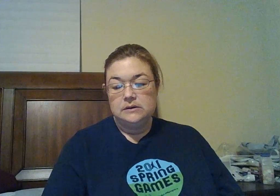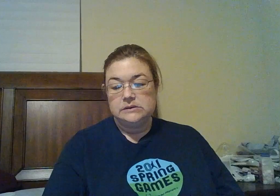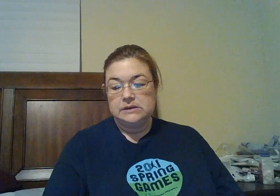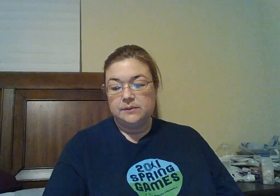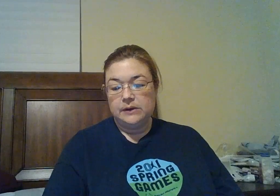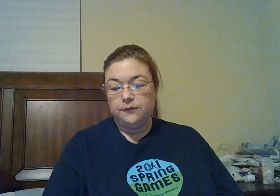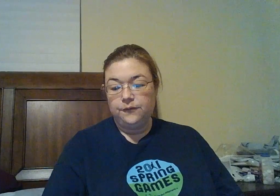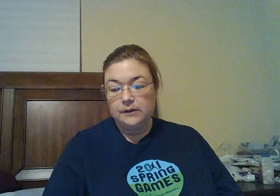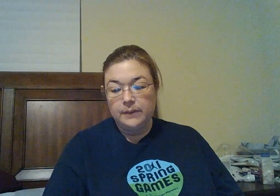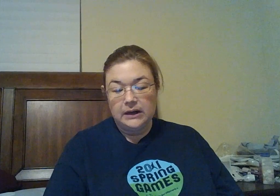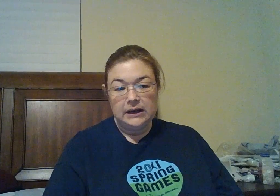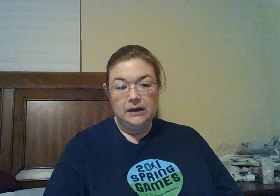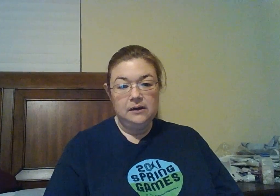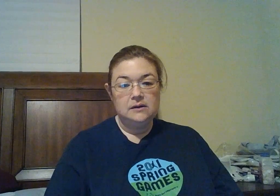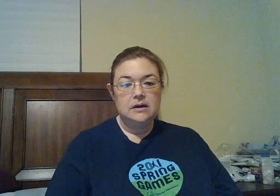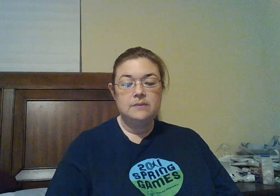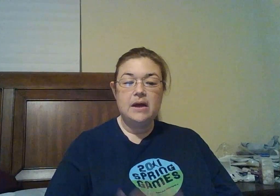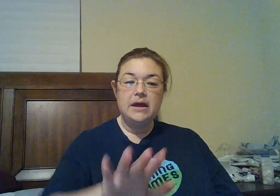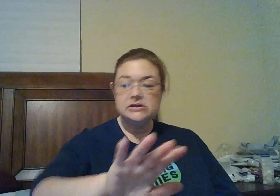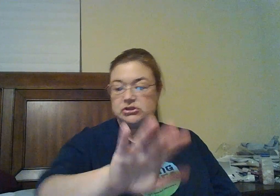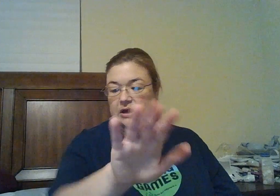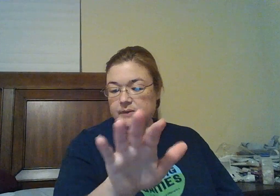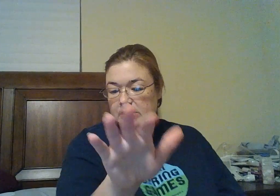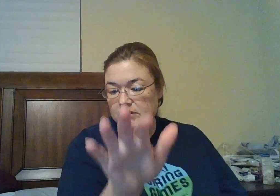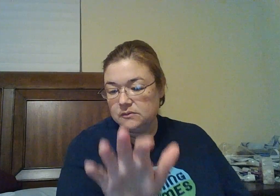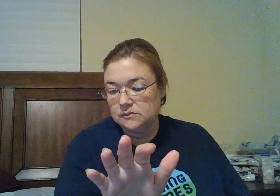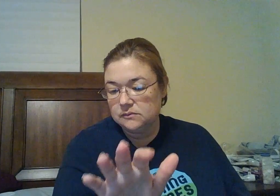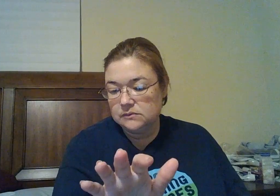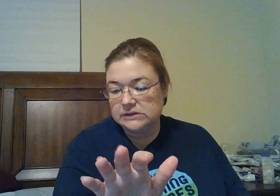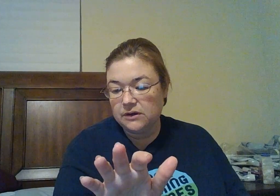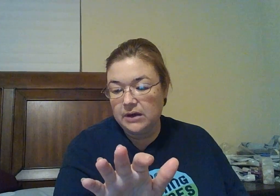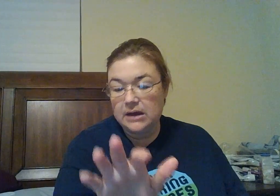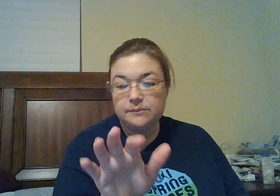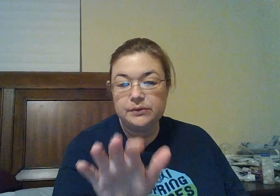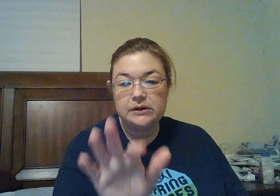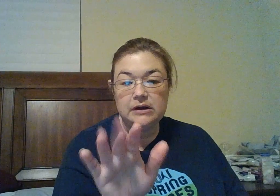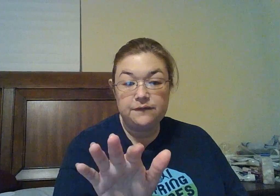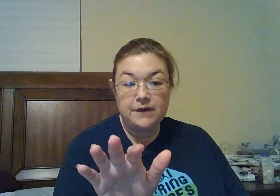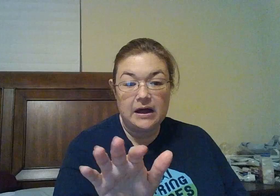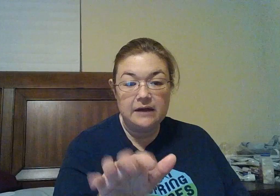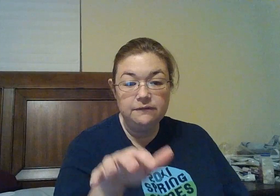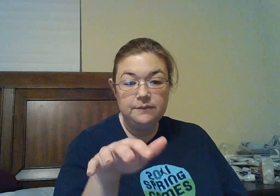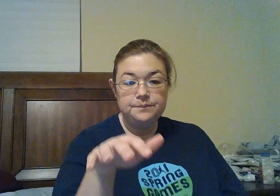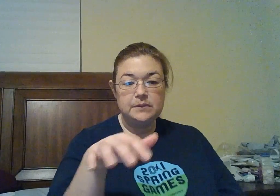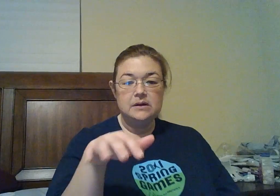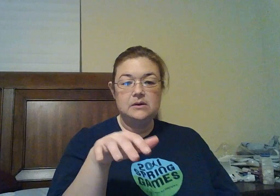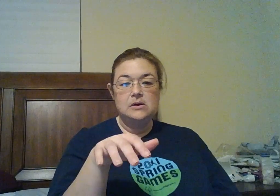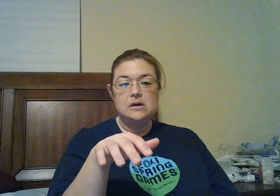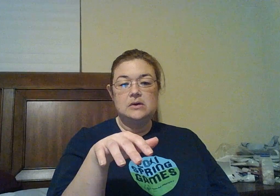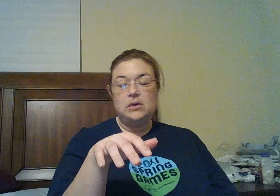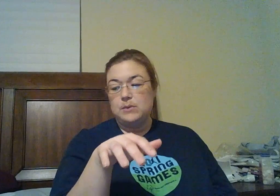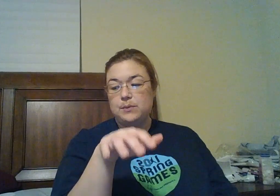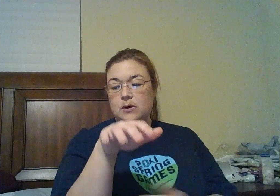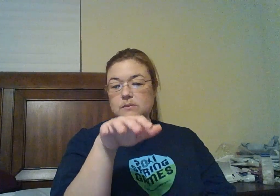It's going to be front of body. And my handshake, let's go ahead and put a 5. Okay, my palms are going